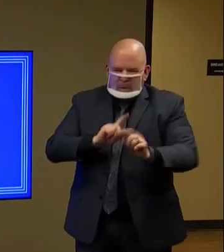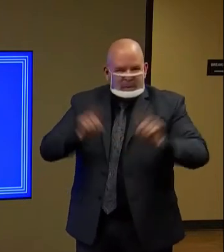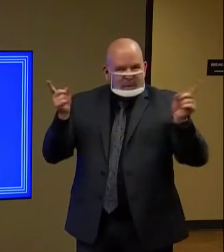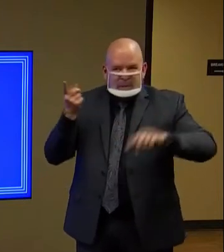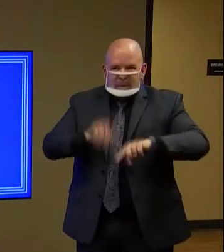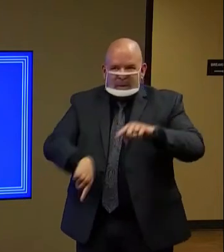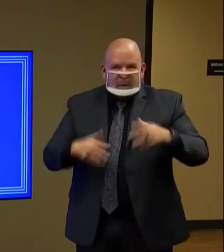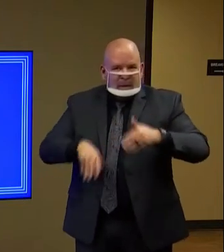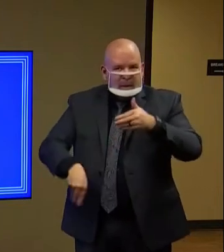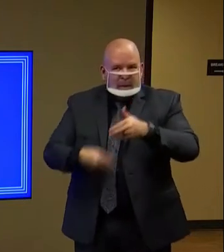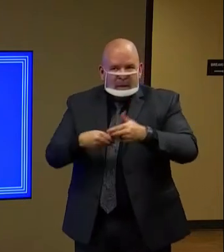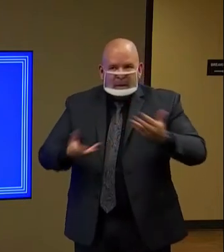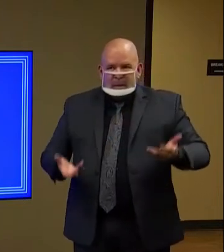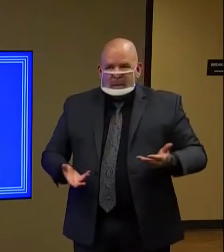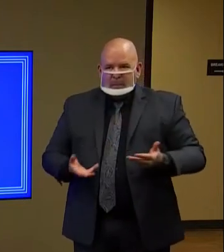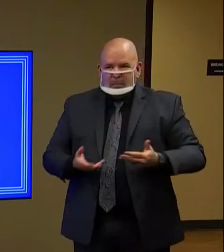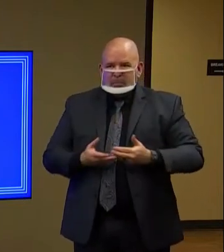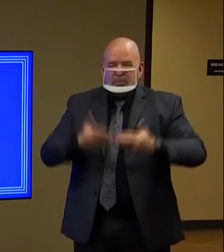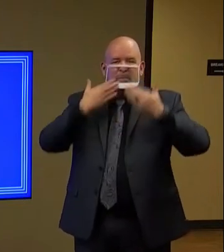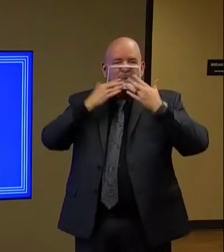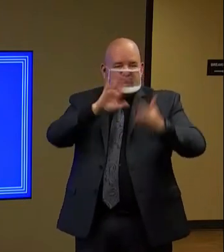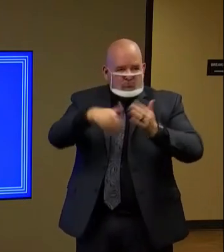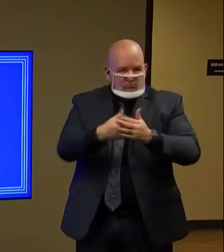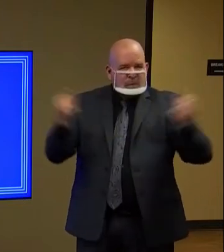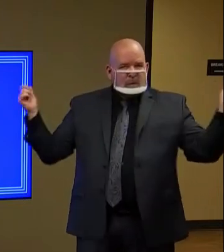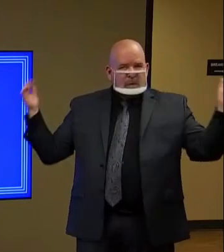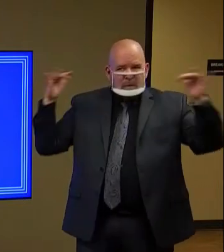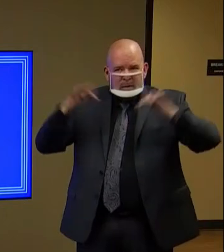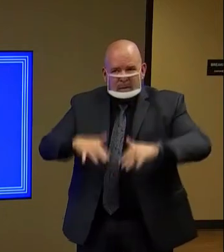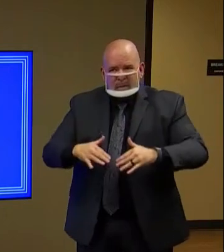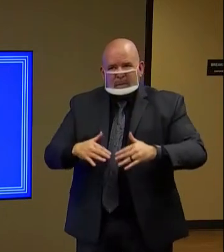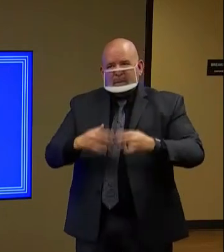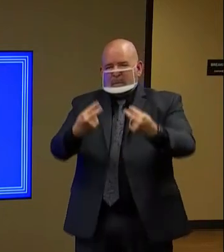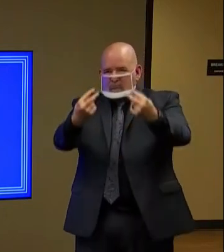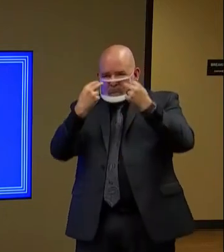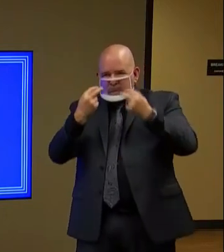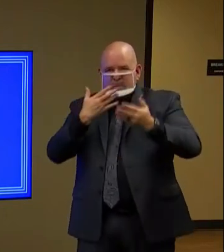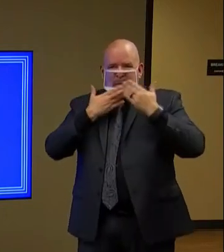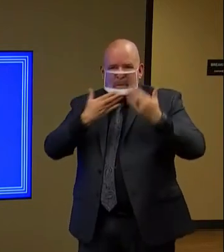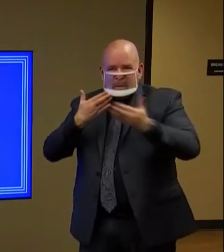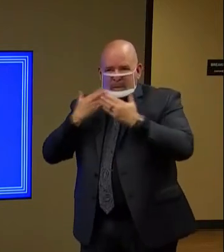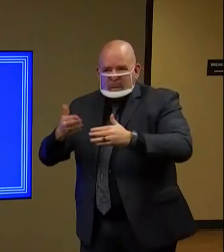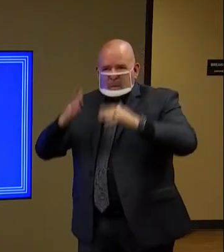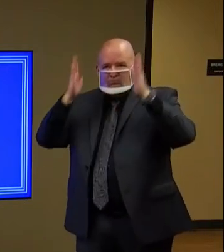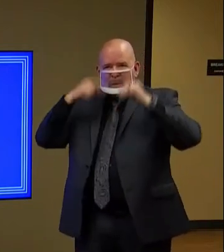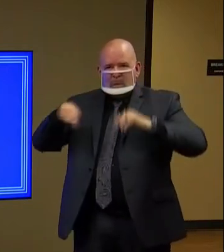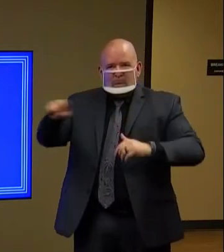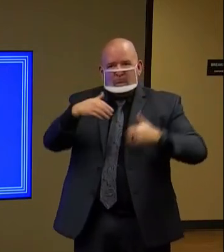Thank you all so much, and I do hope that each of you have a very